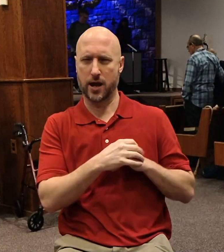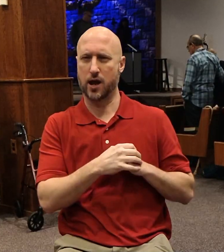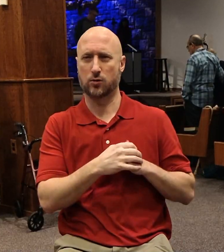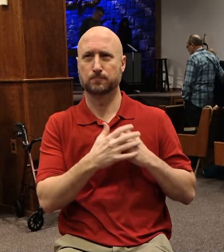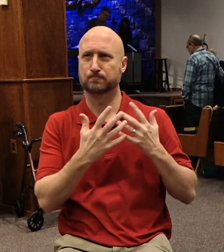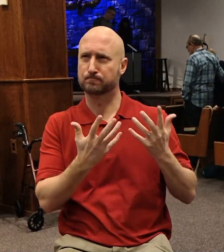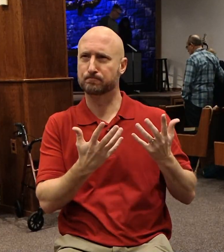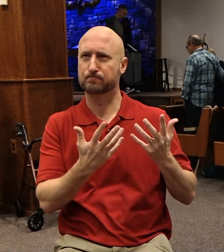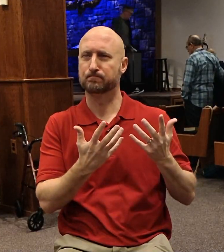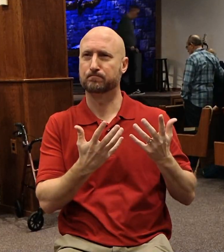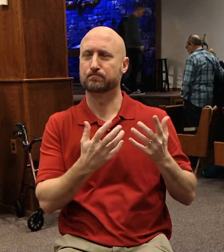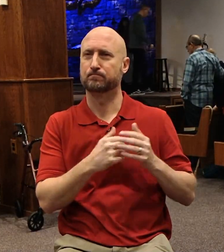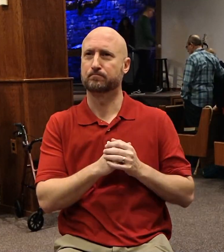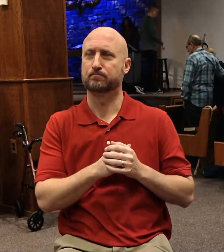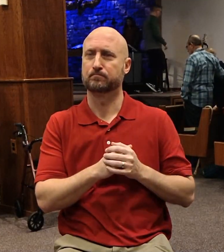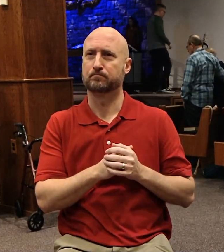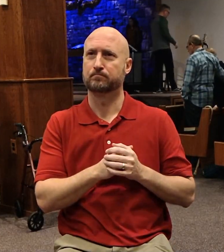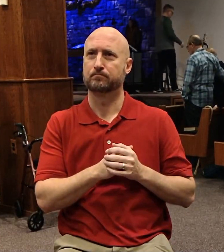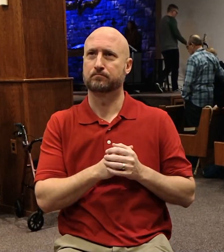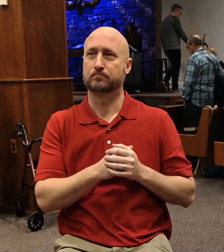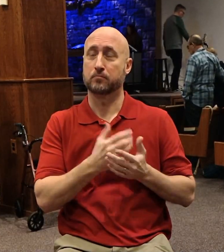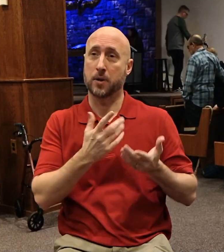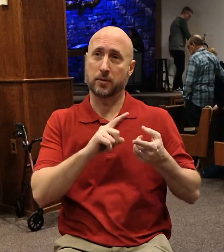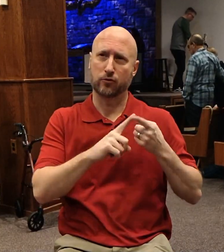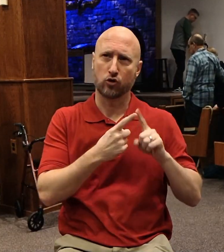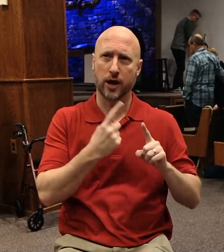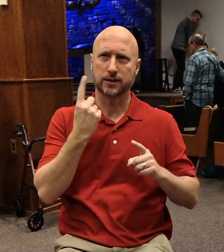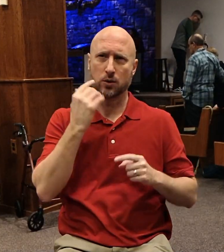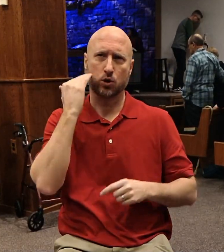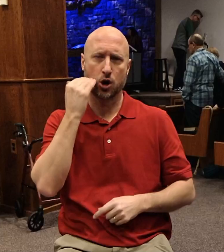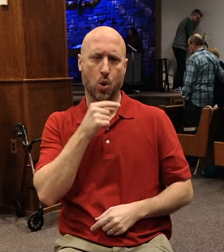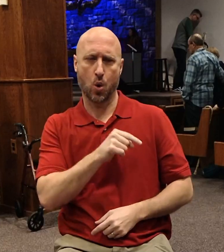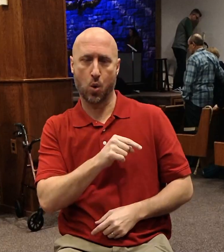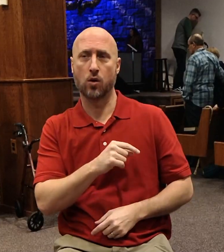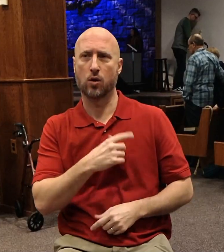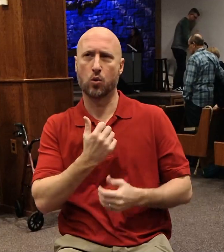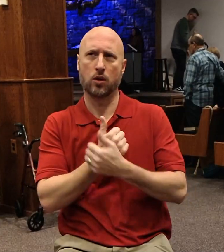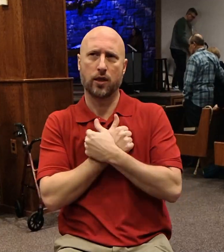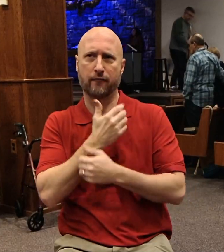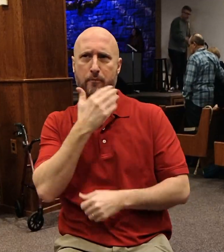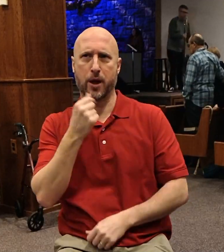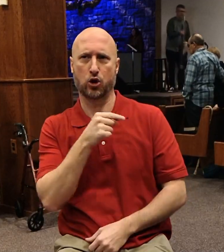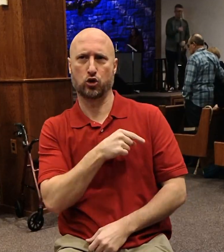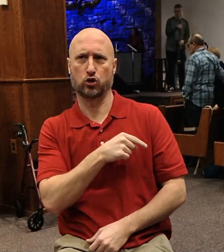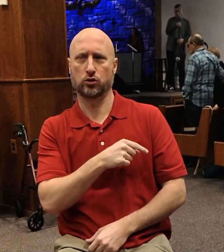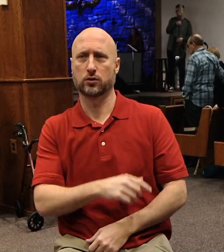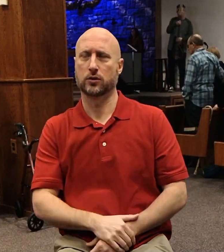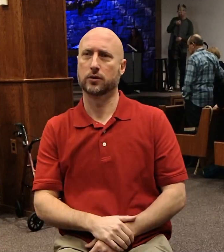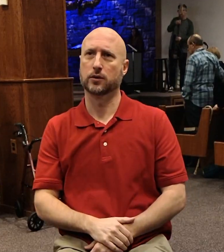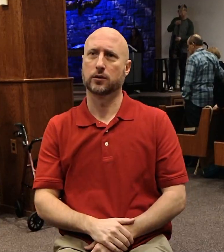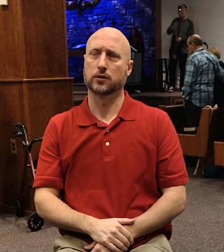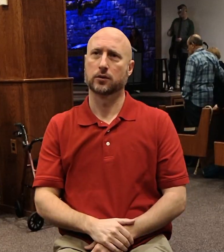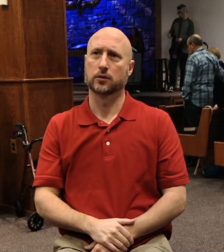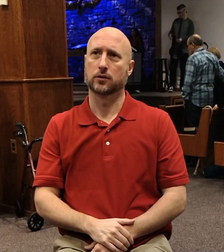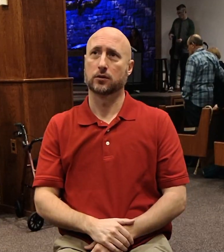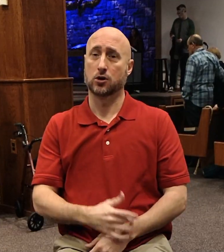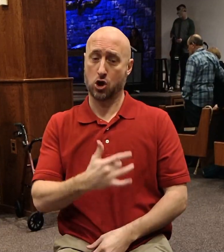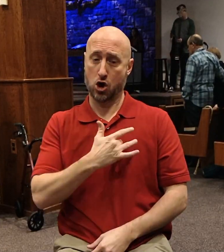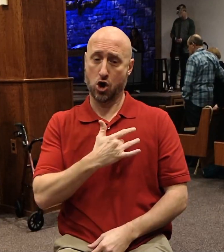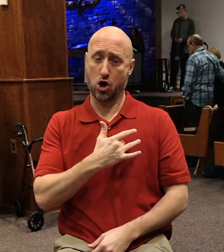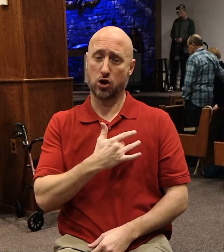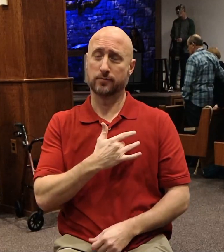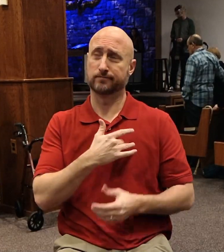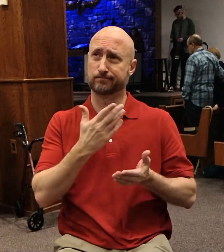maybe a friend maybe someone we know that we would love them better Lord we bring before you in our hearts Lord